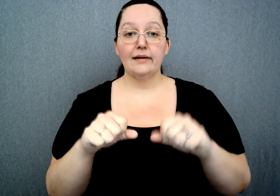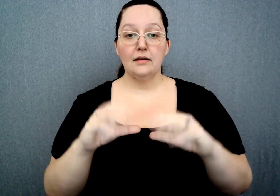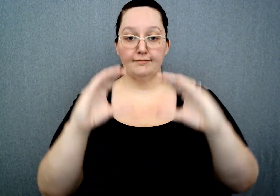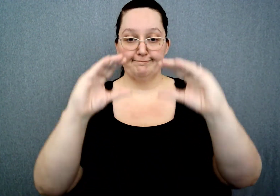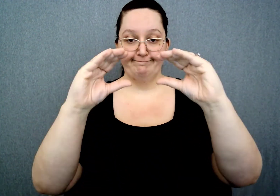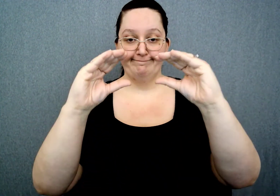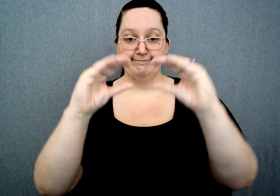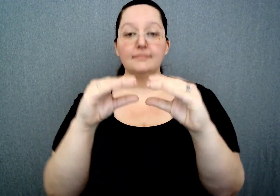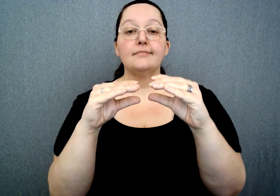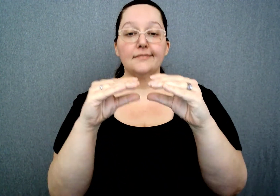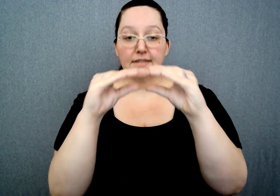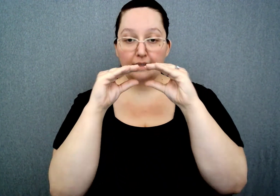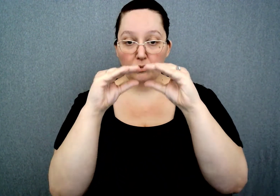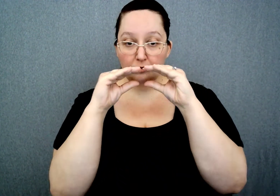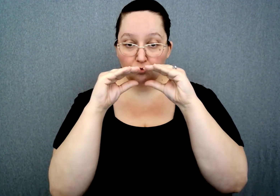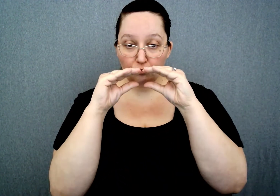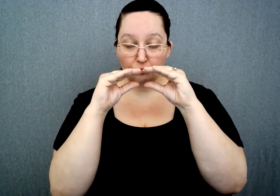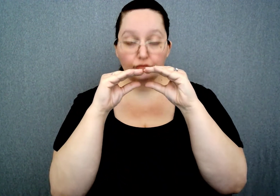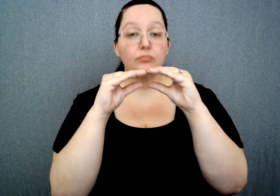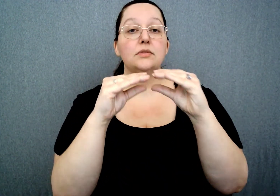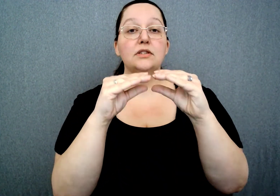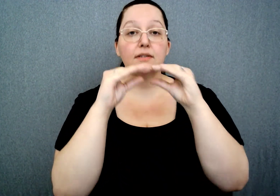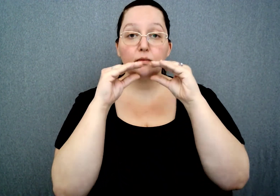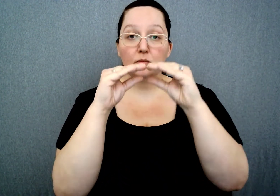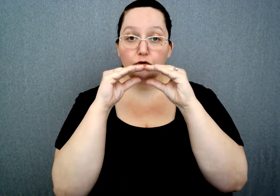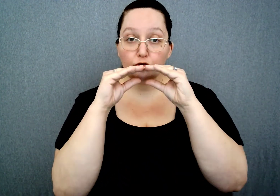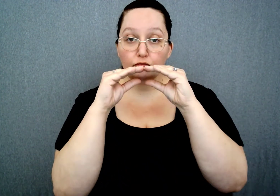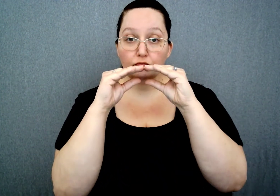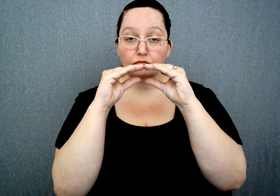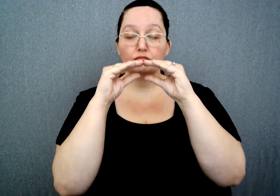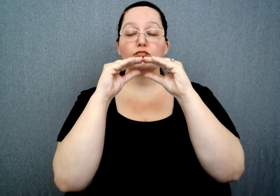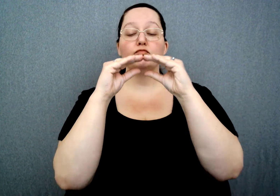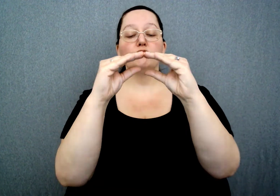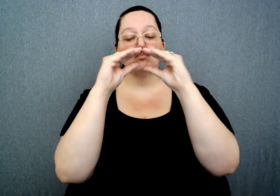The third one, as if you're holding the sandwich, sandwich.